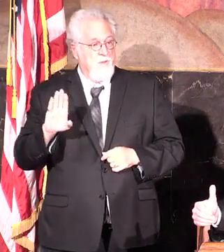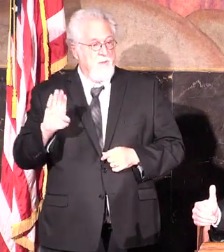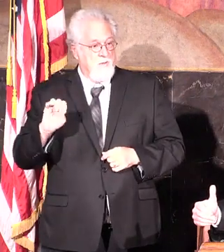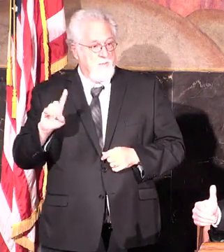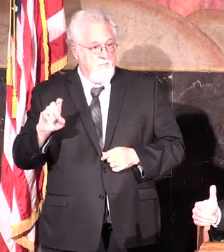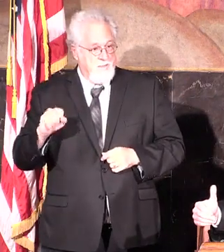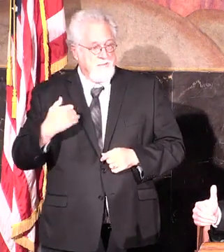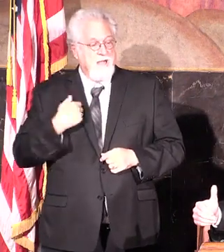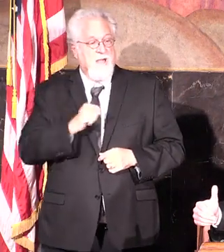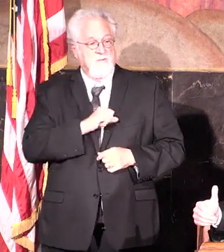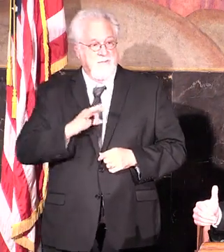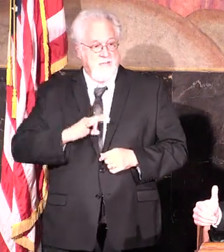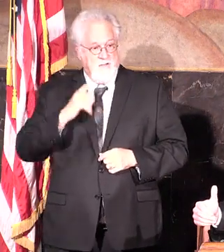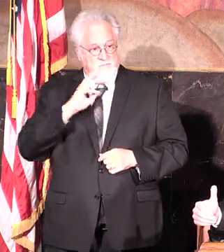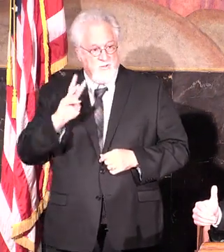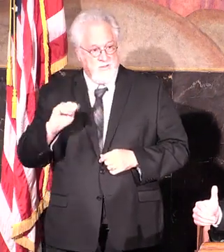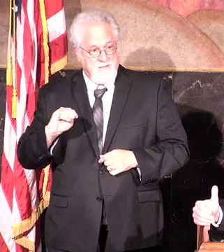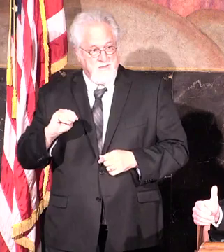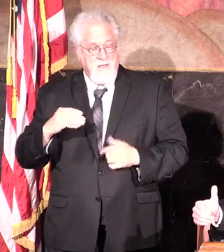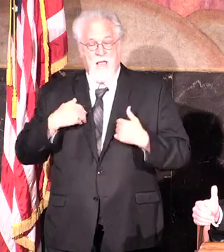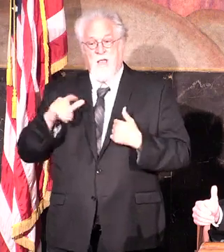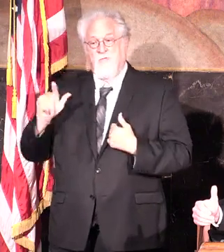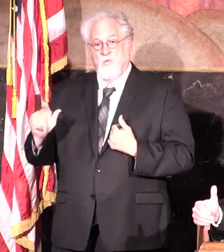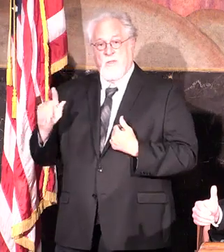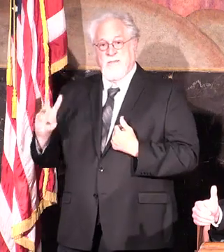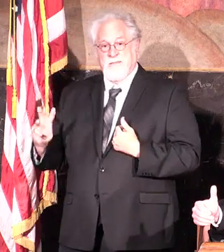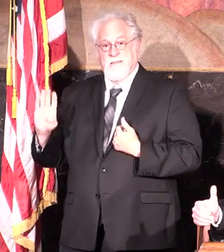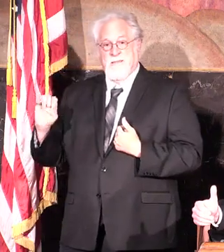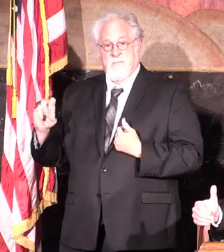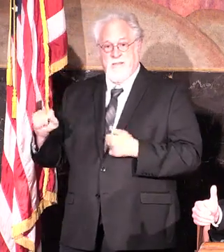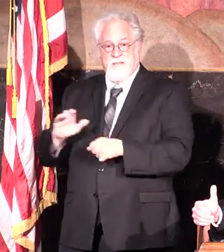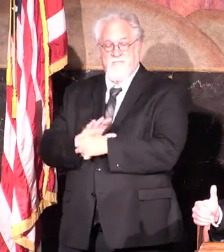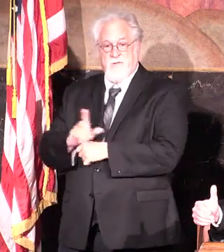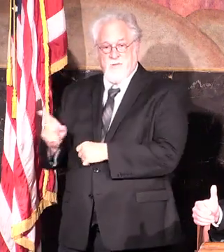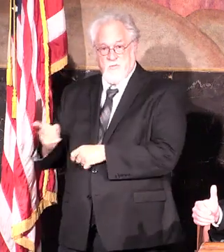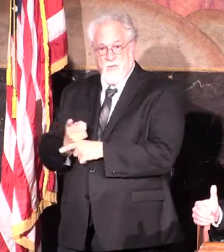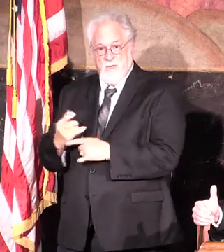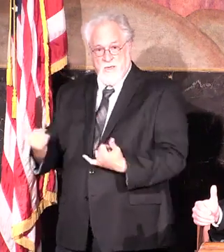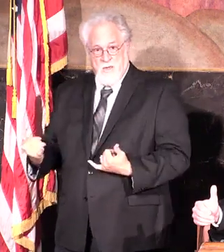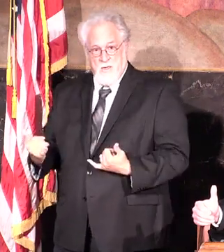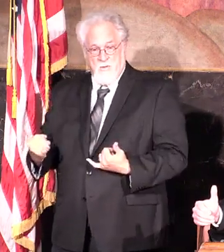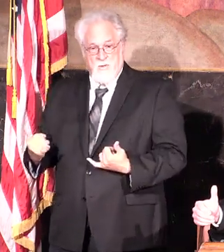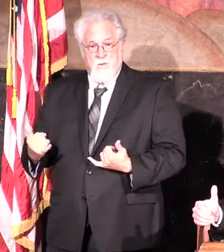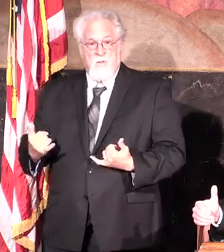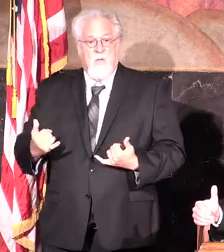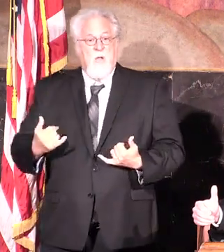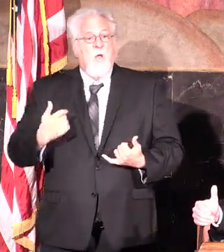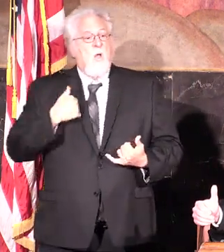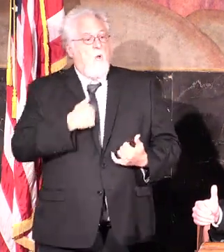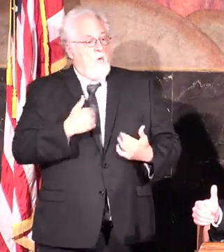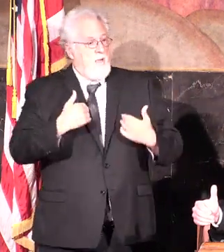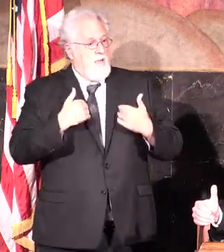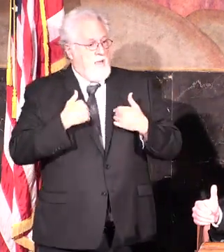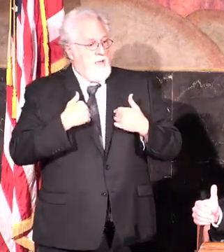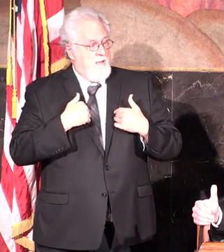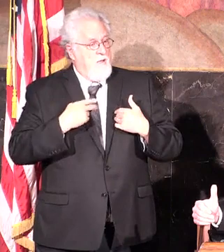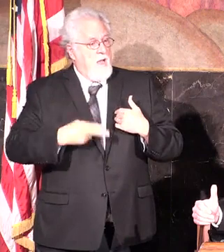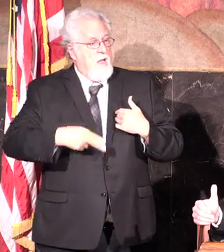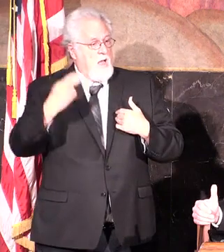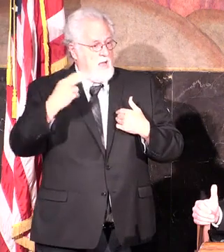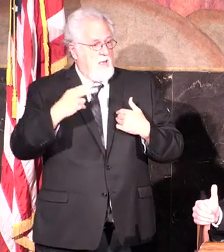is staffing for 60. We have 26 of those beds filled at this time. We do have very high degree